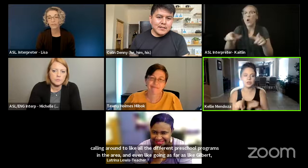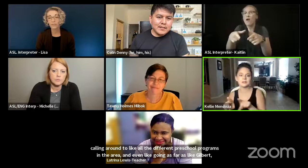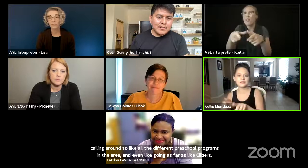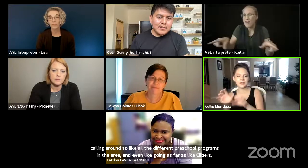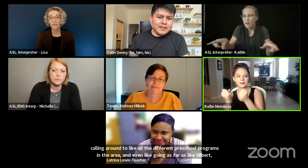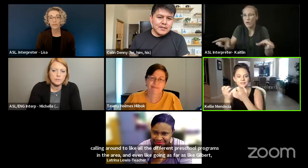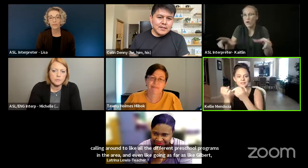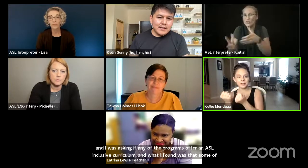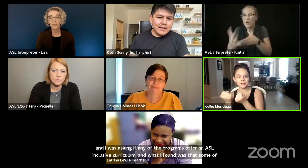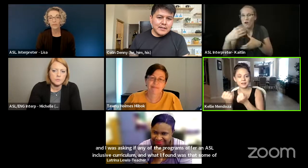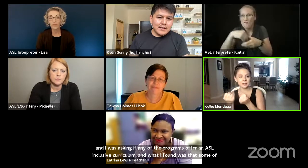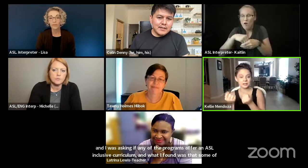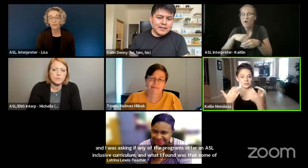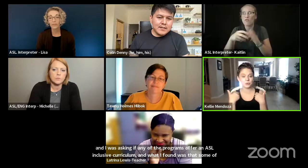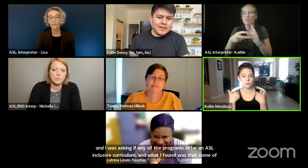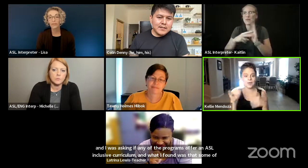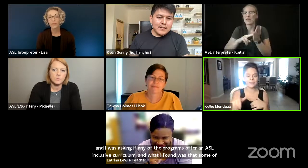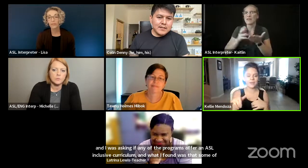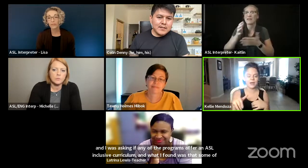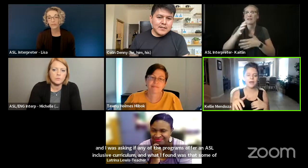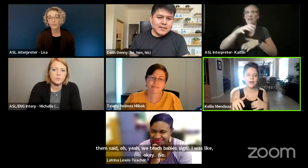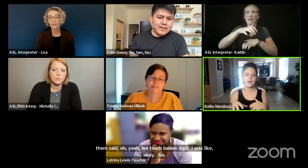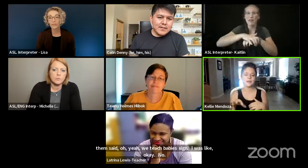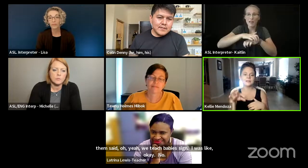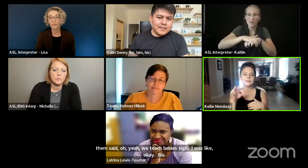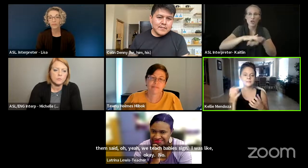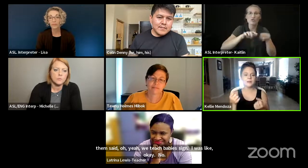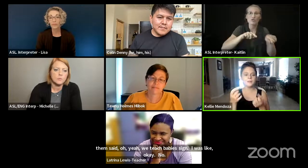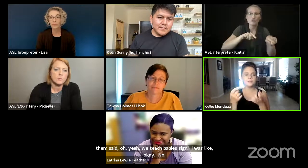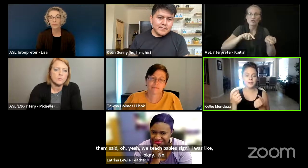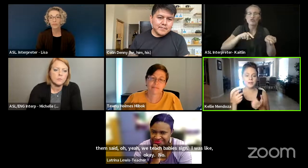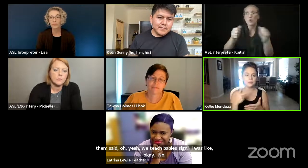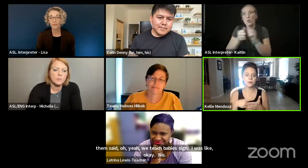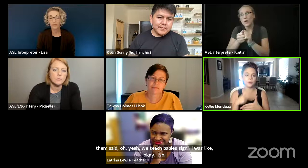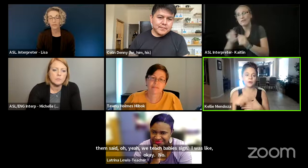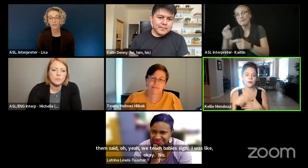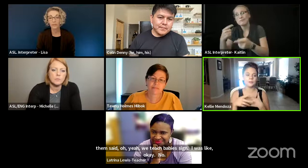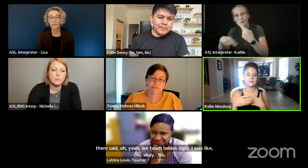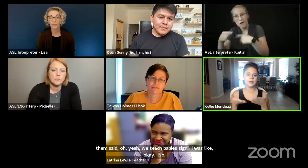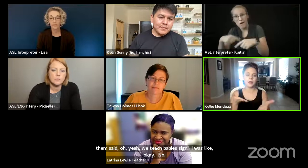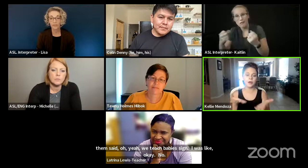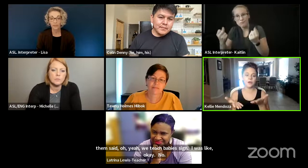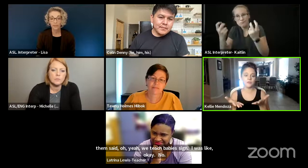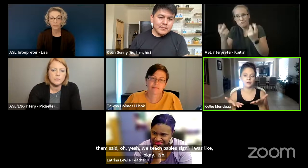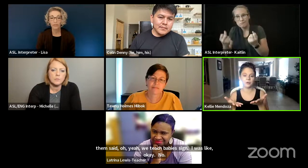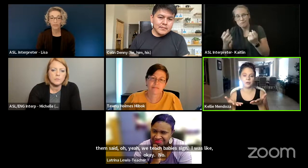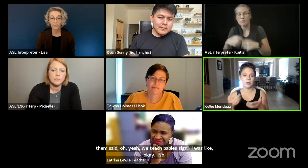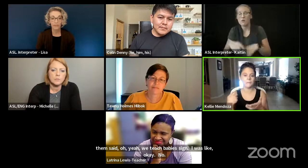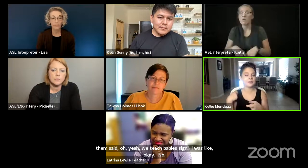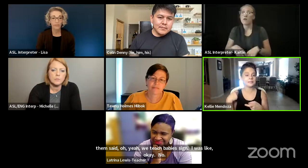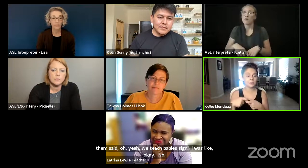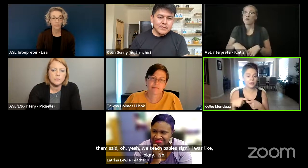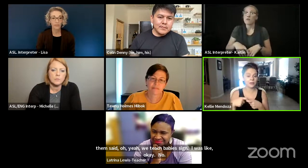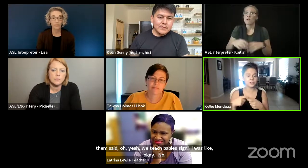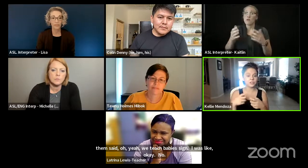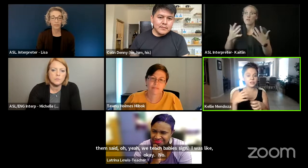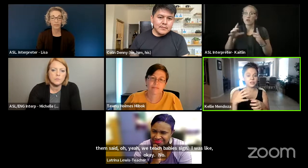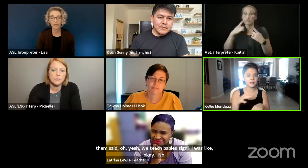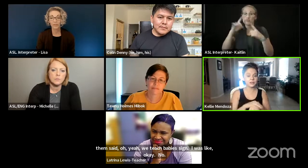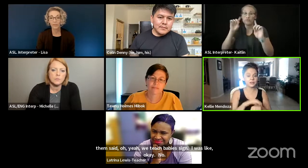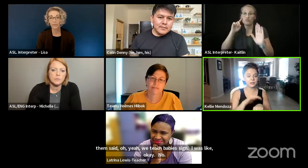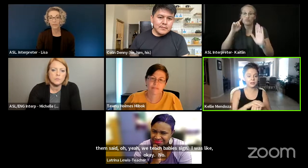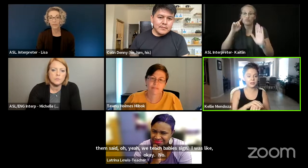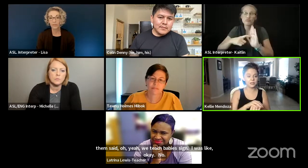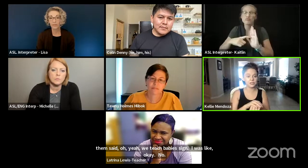English alongside of signing, do you have that? And I did find many programs that offered a